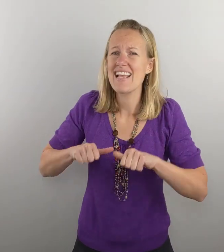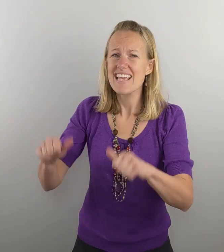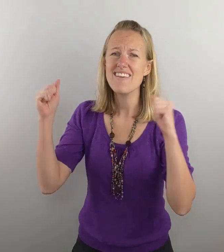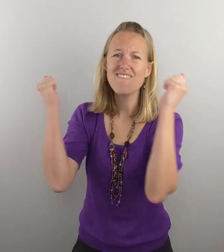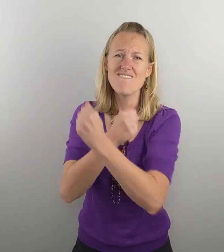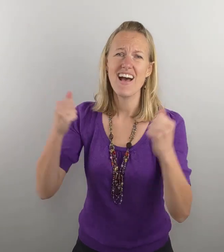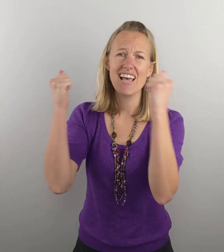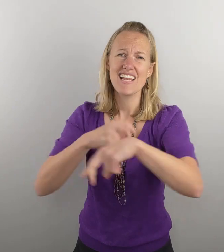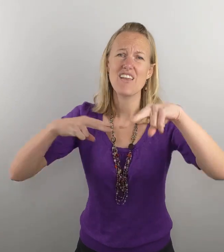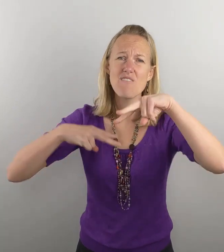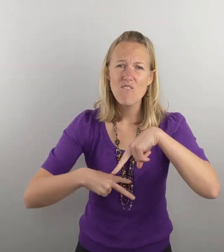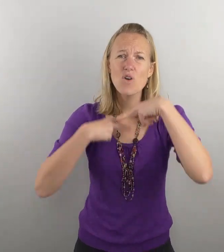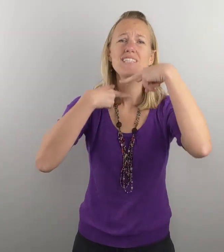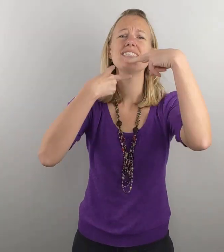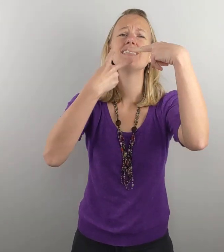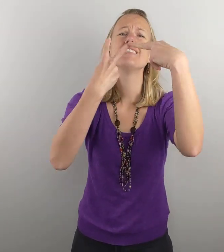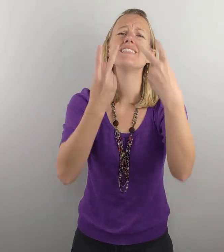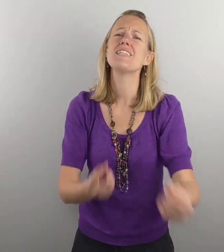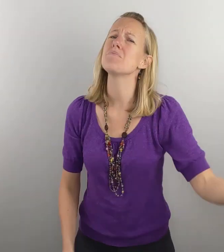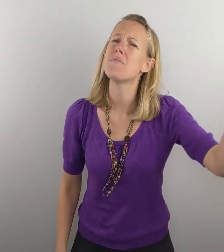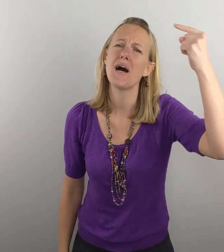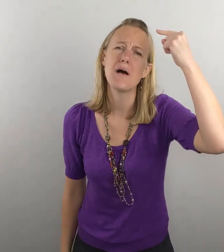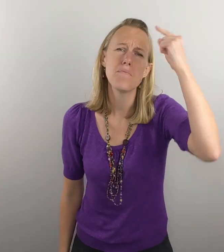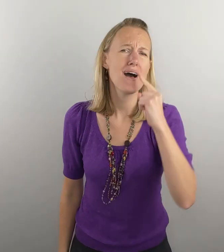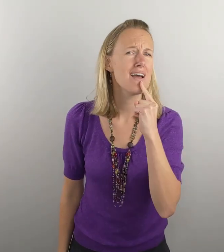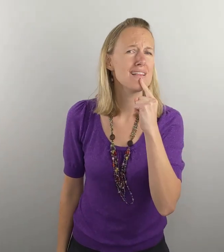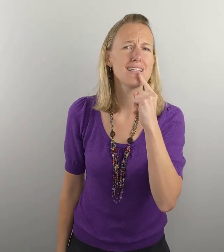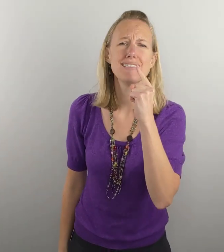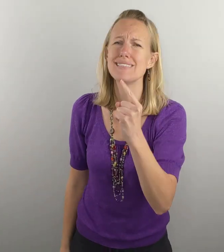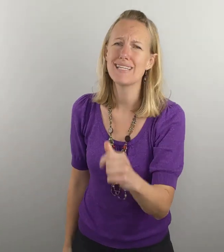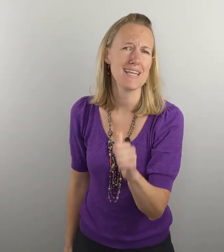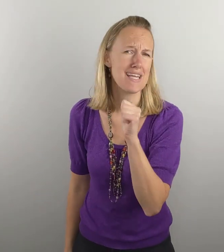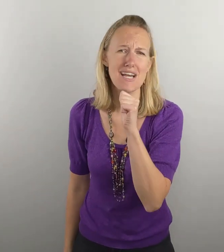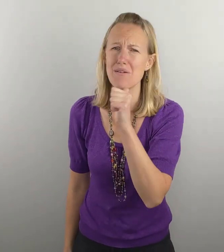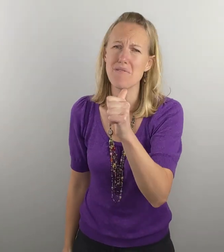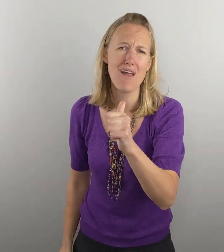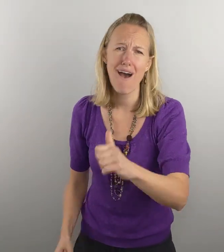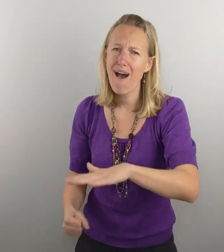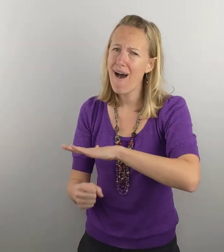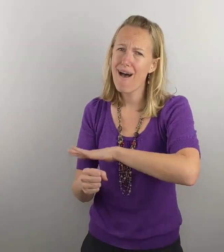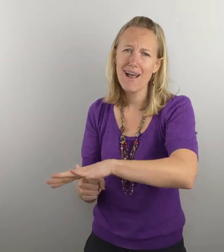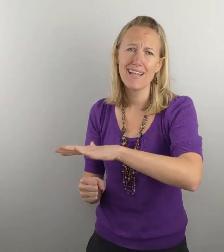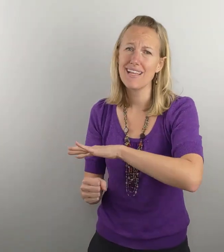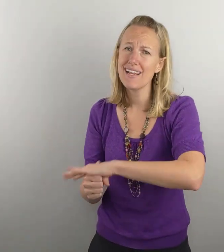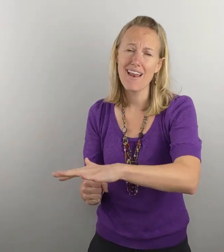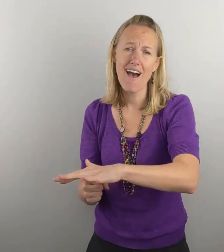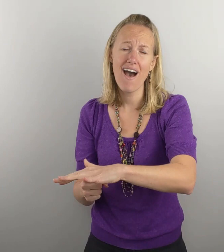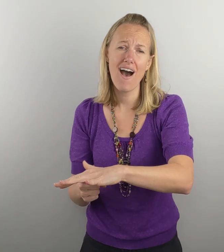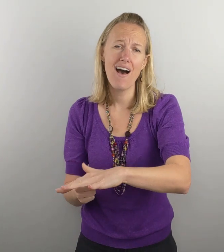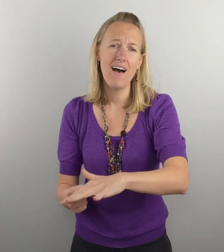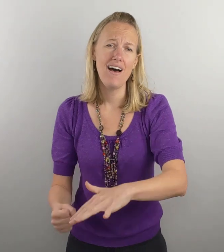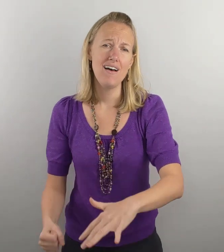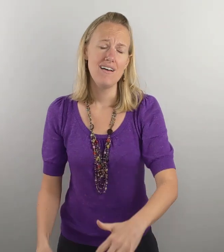I keep fighting voices in my mind that say I'm not enough.